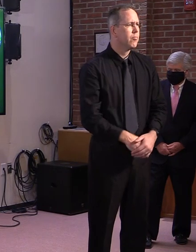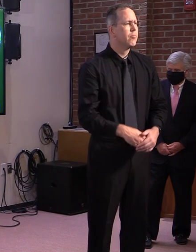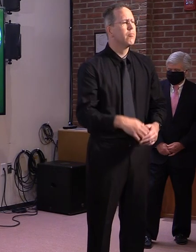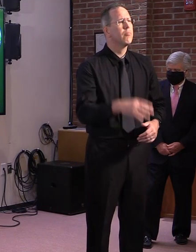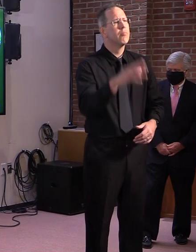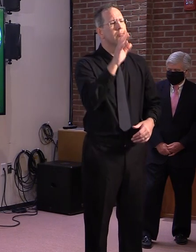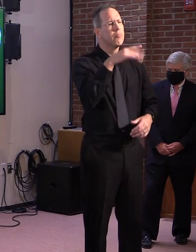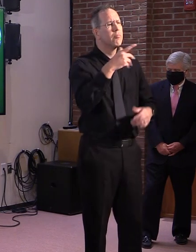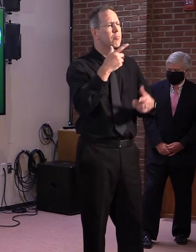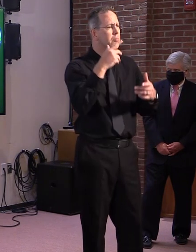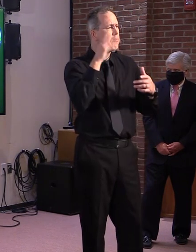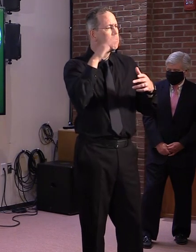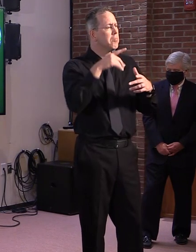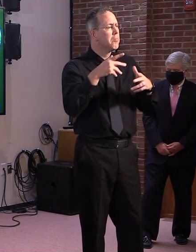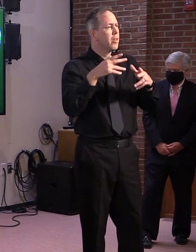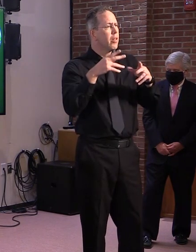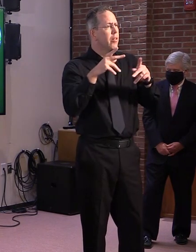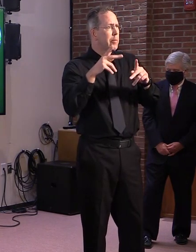second question,